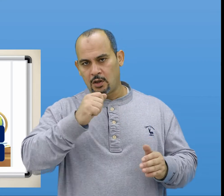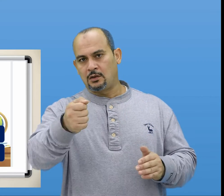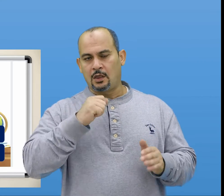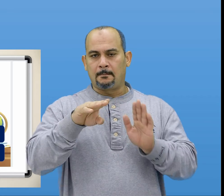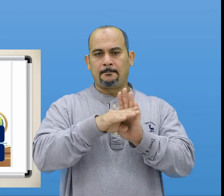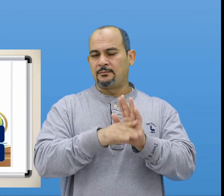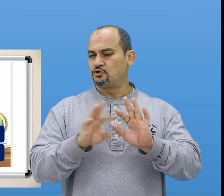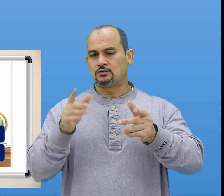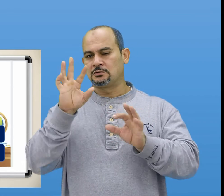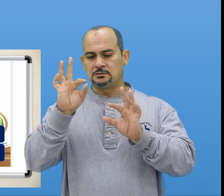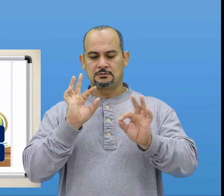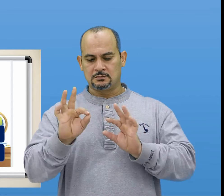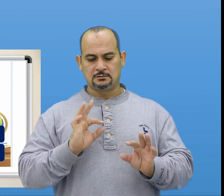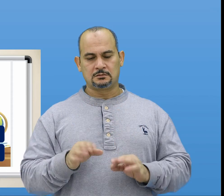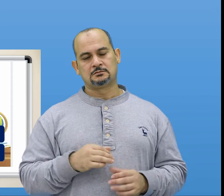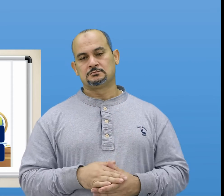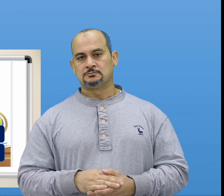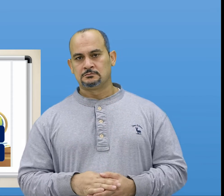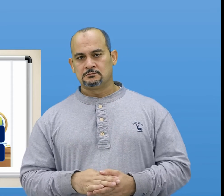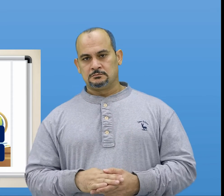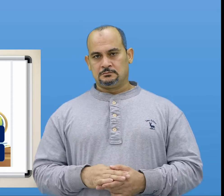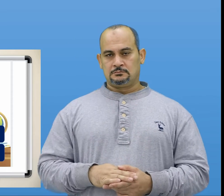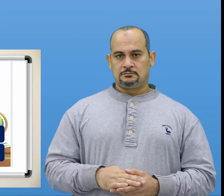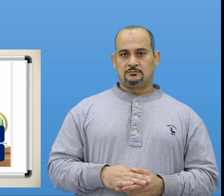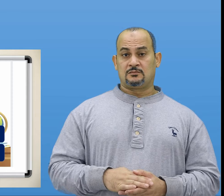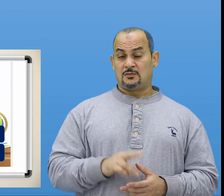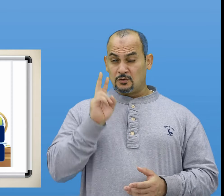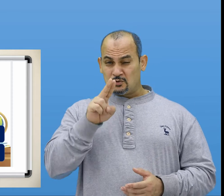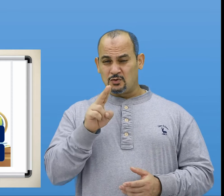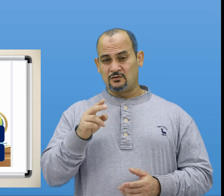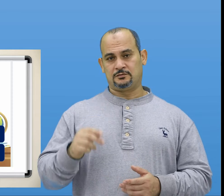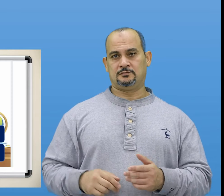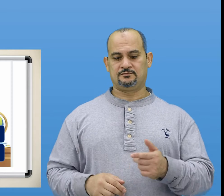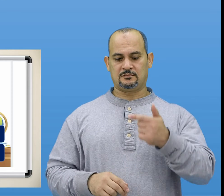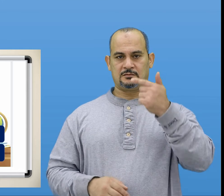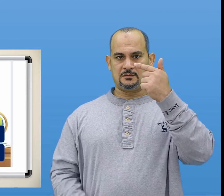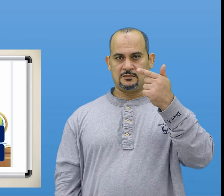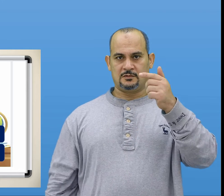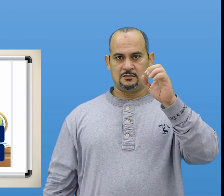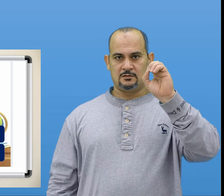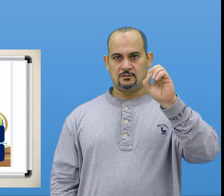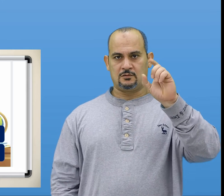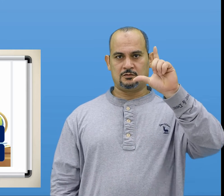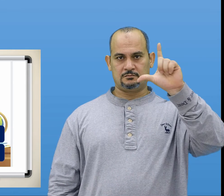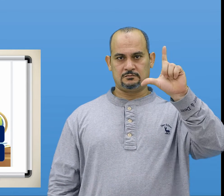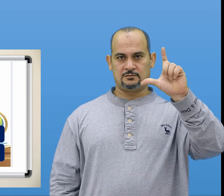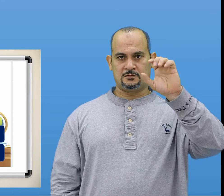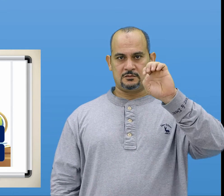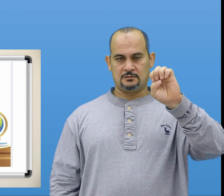I have another book. I finished with mine and I want to exchange with your book. So that's the meaning of swap.